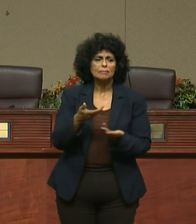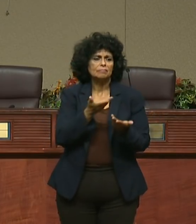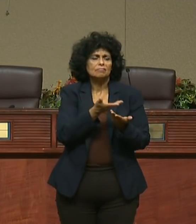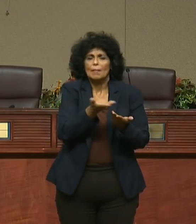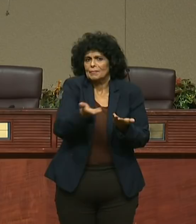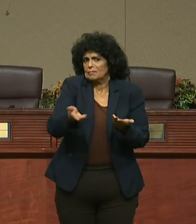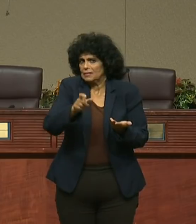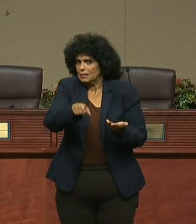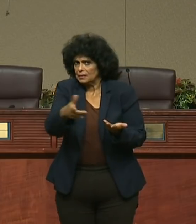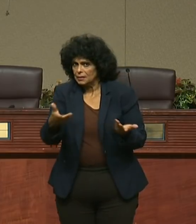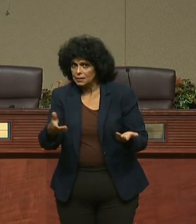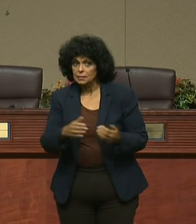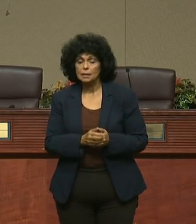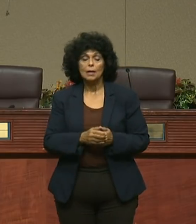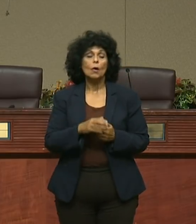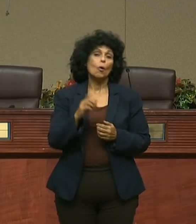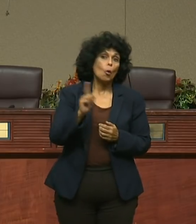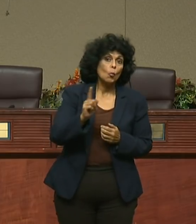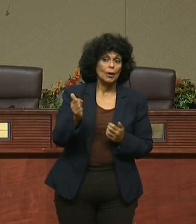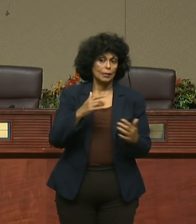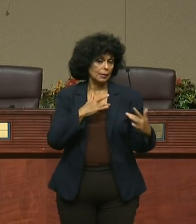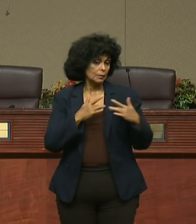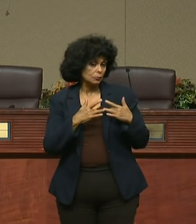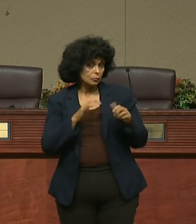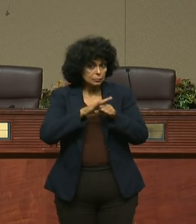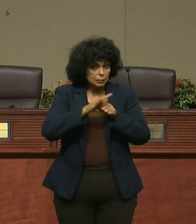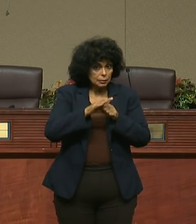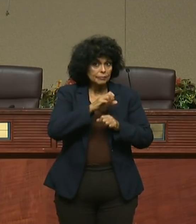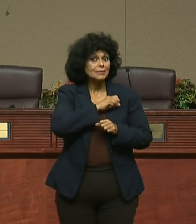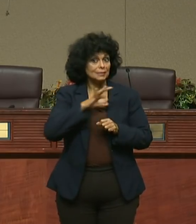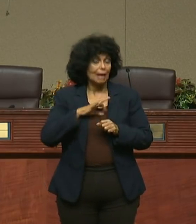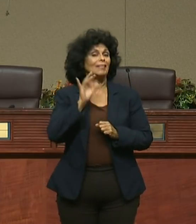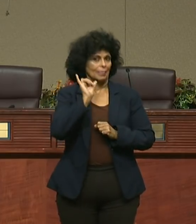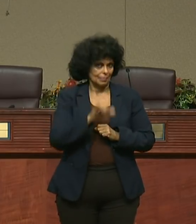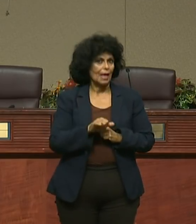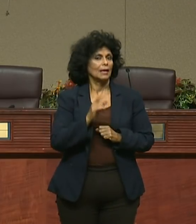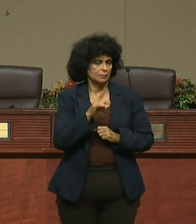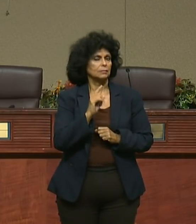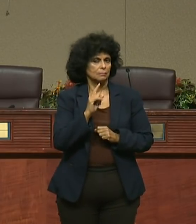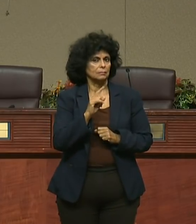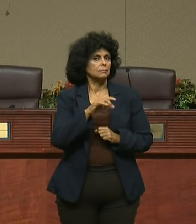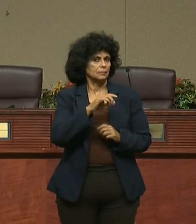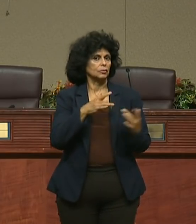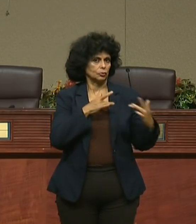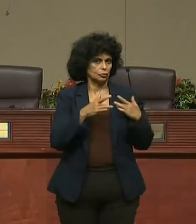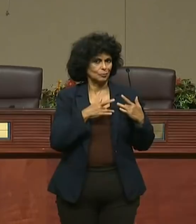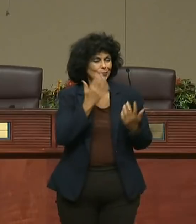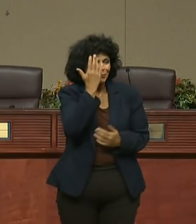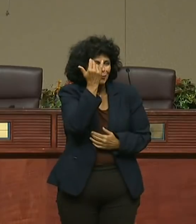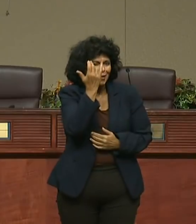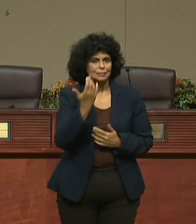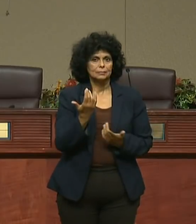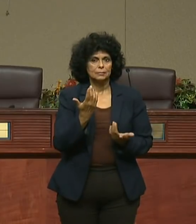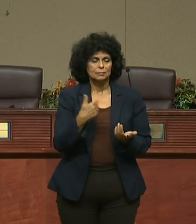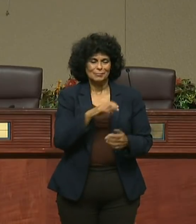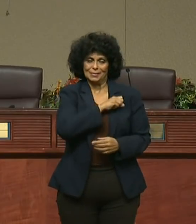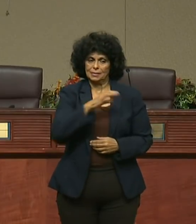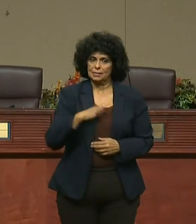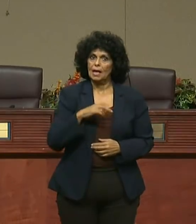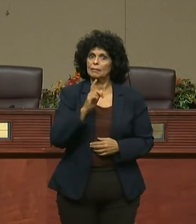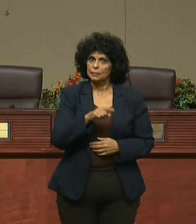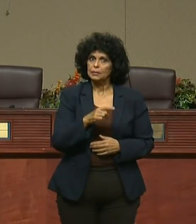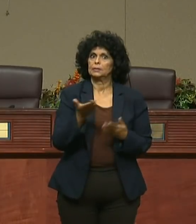have areas of concerns in staffing. Staffing is always the issue because you need to rotate staff, you need to give them a